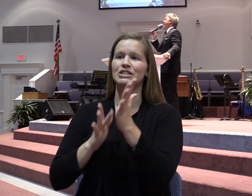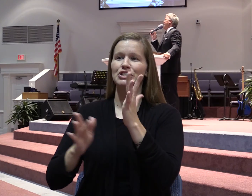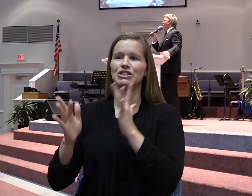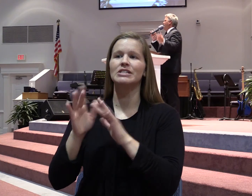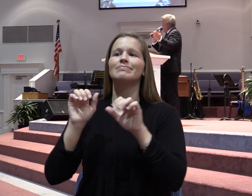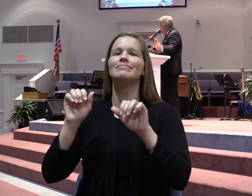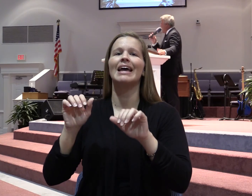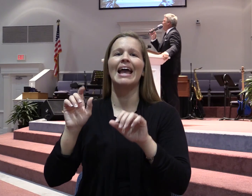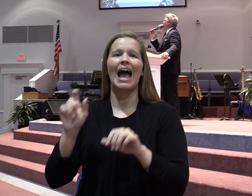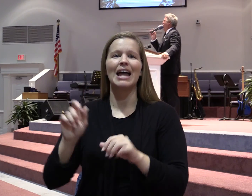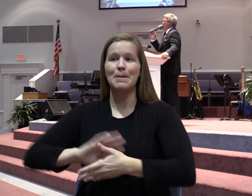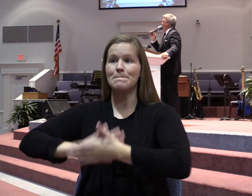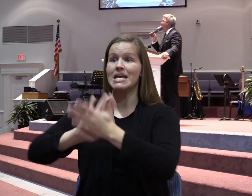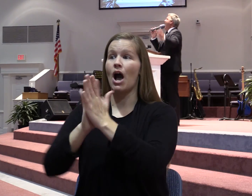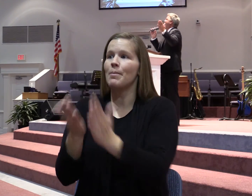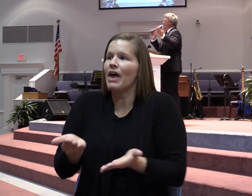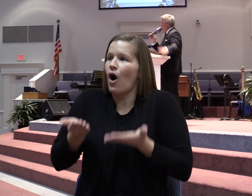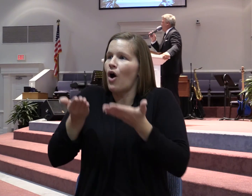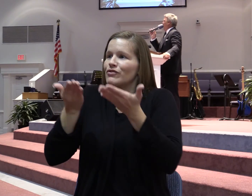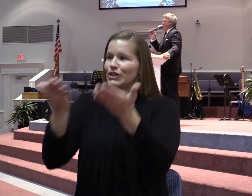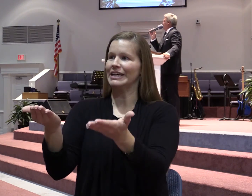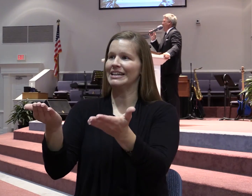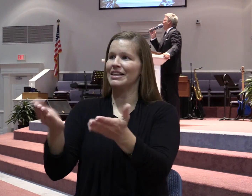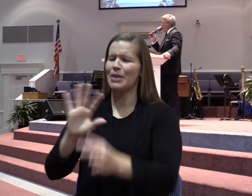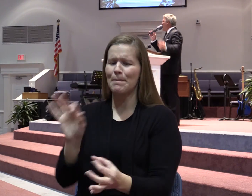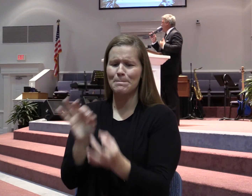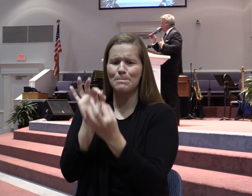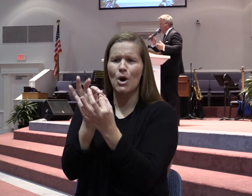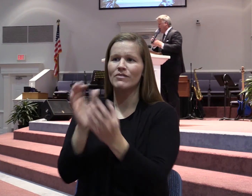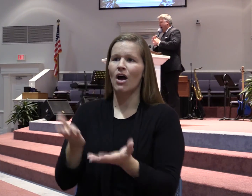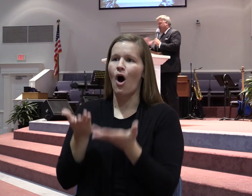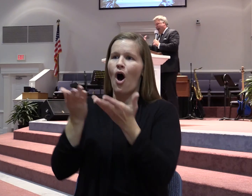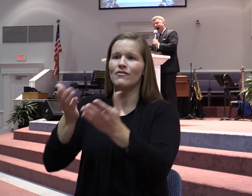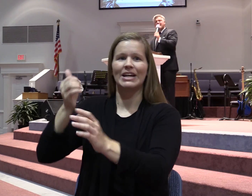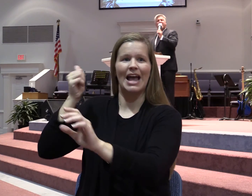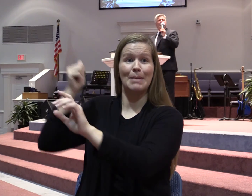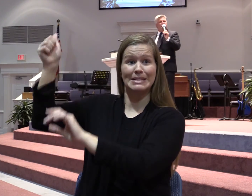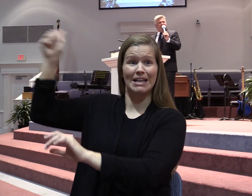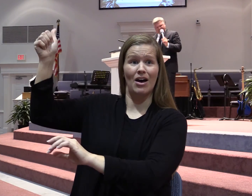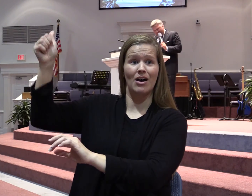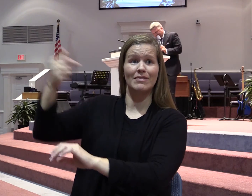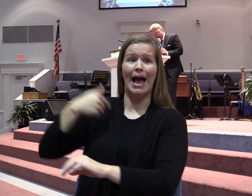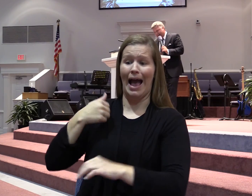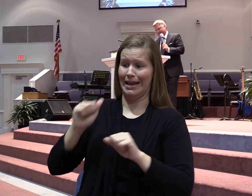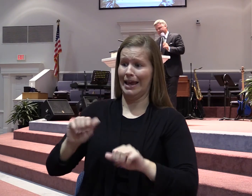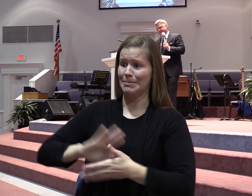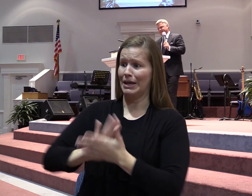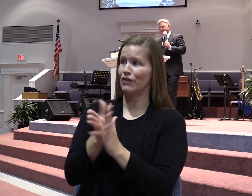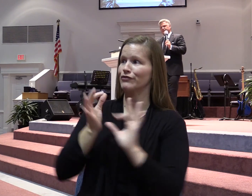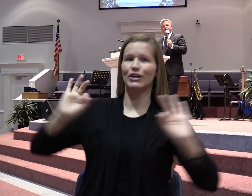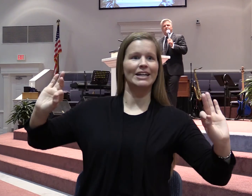And yet God became the offering and he offered himself to himself that I might be set free.